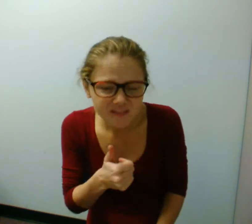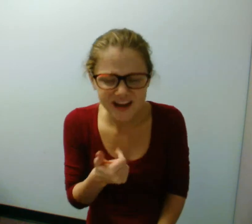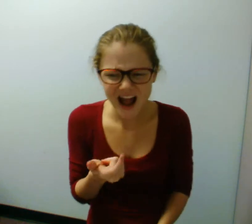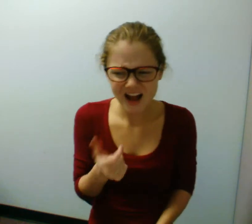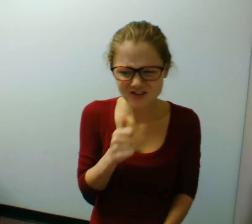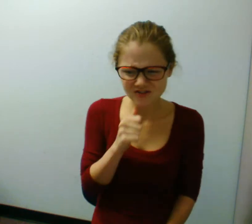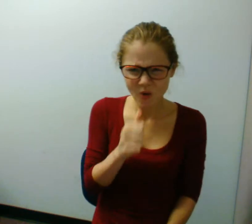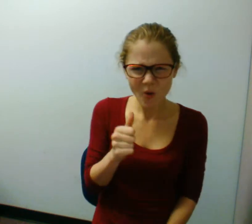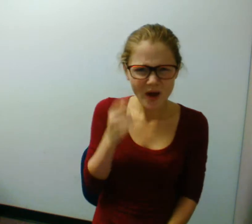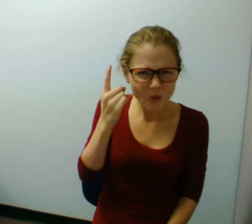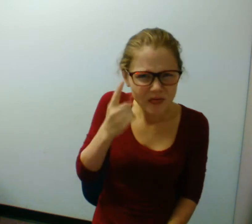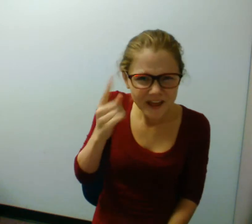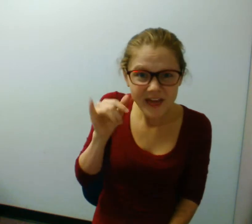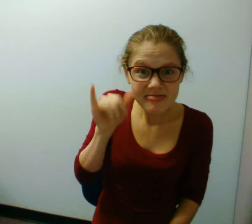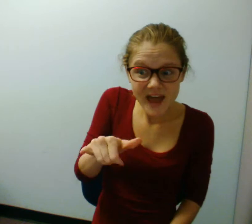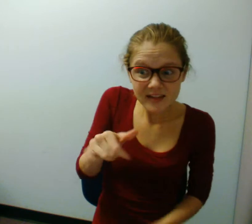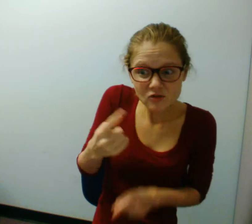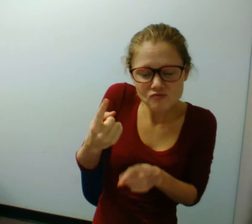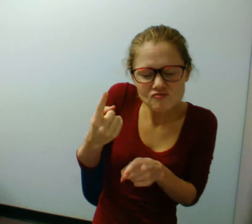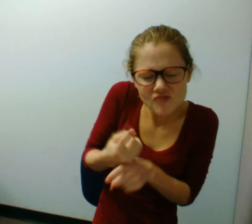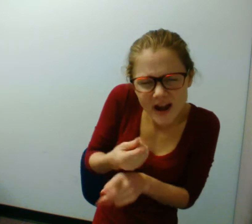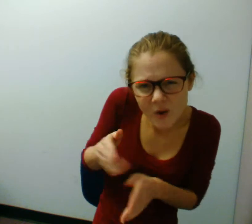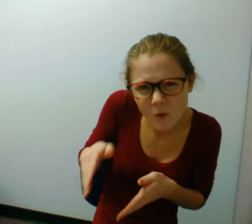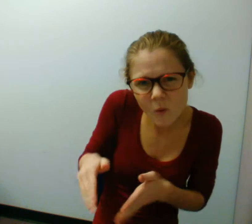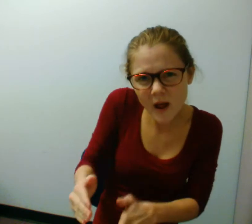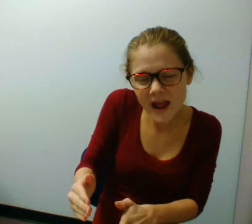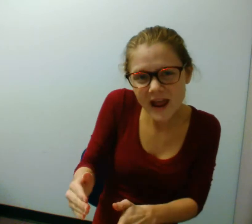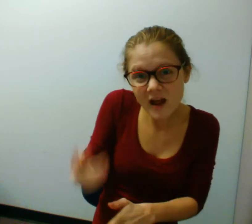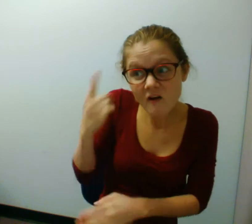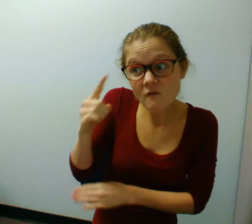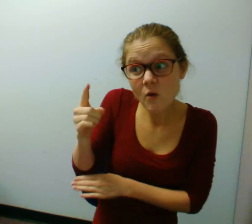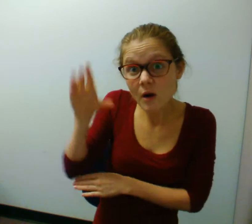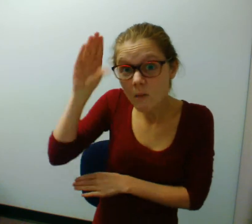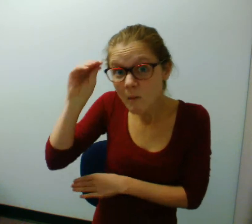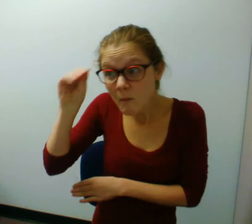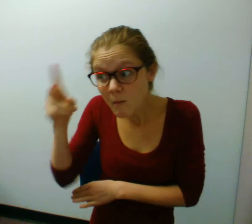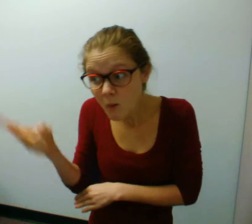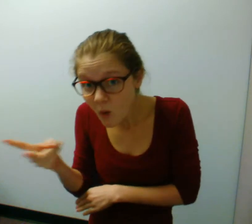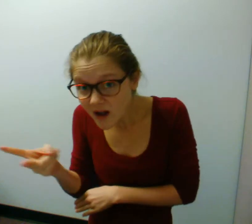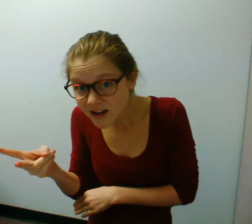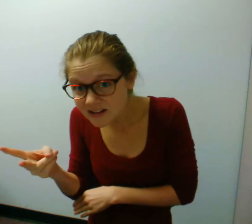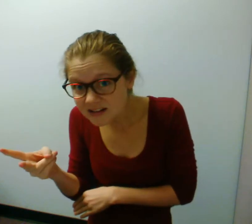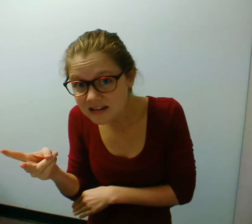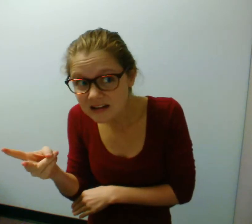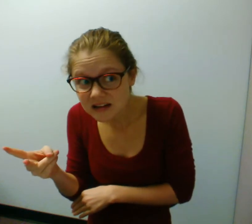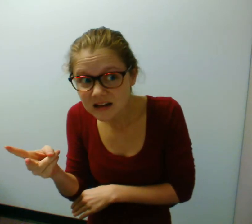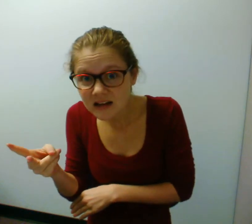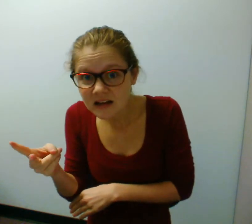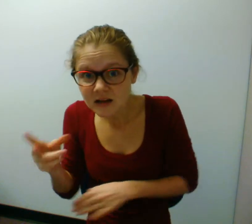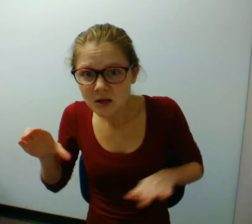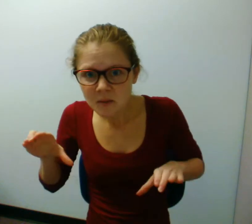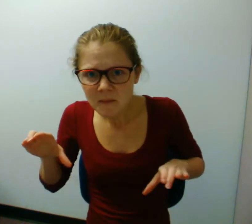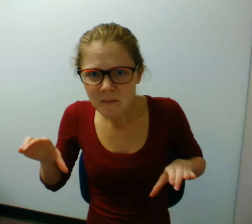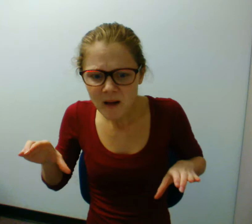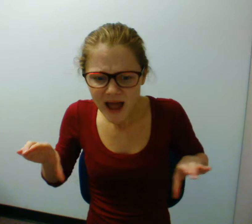don't think that is the right way for boys to behave with my